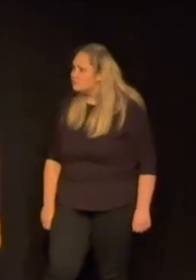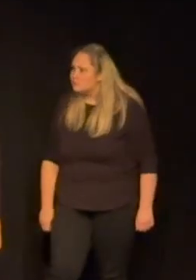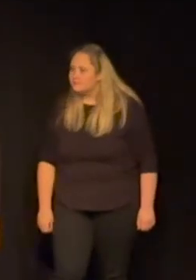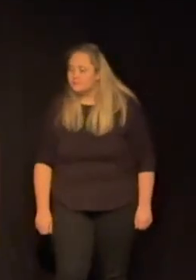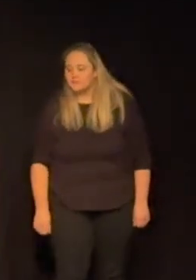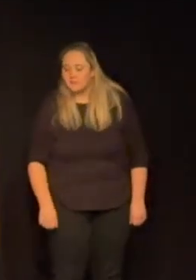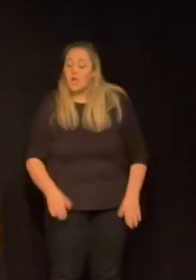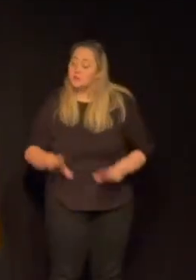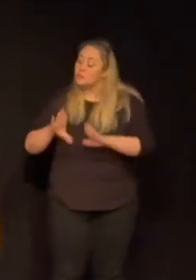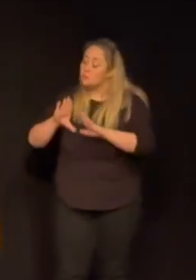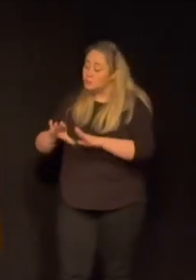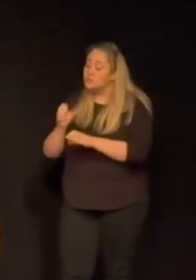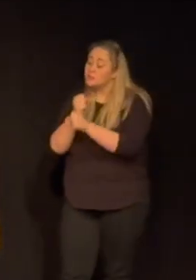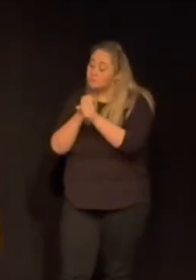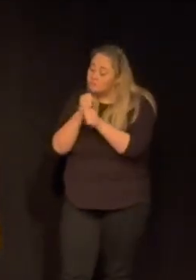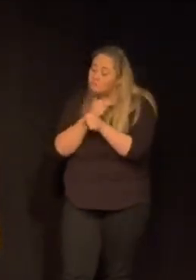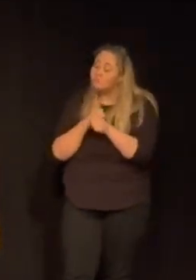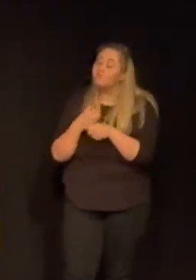Drink your coffee, I'll be right back.